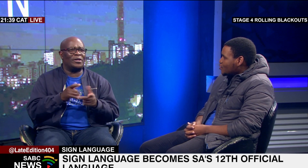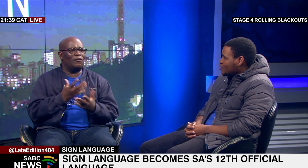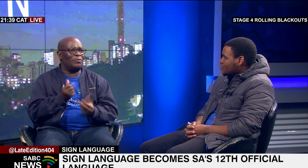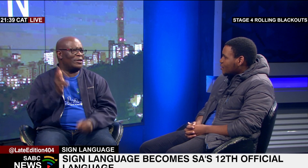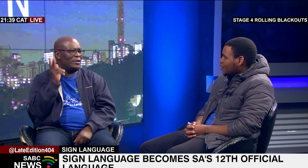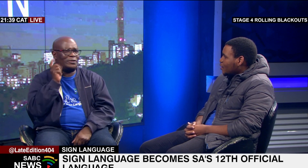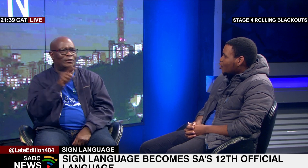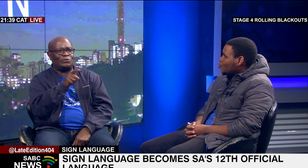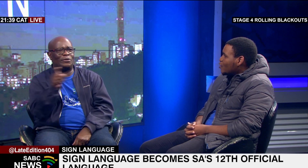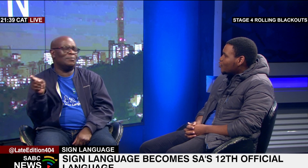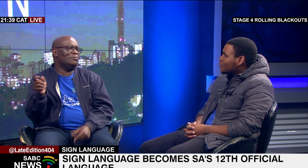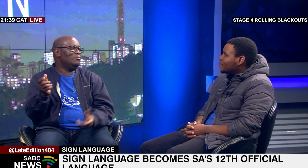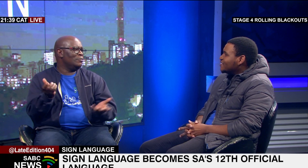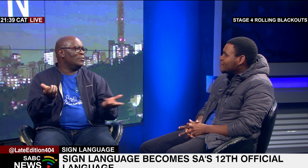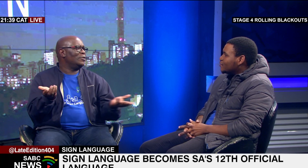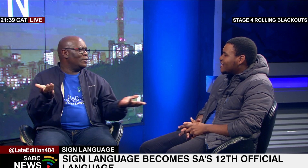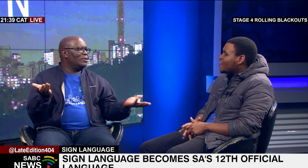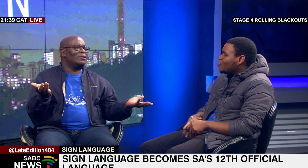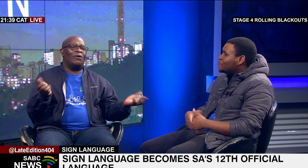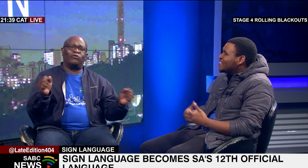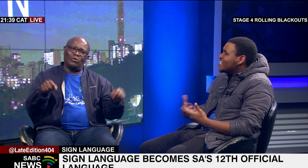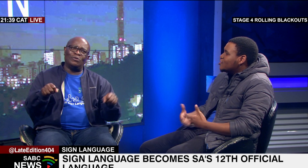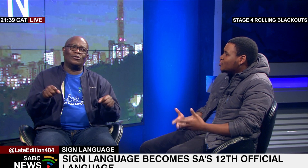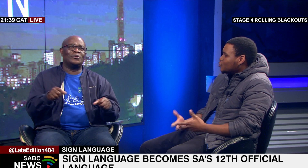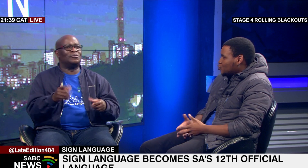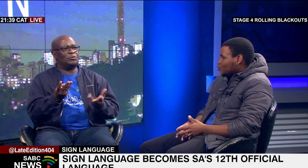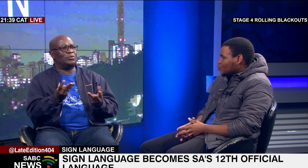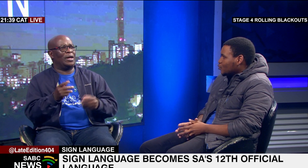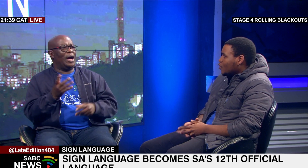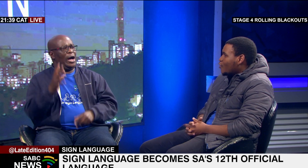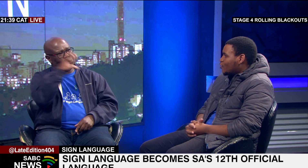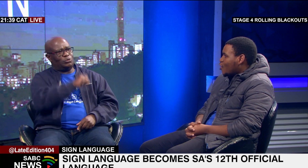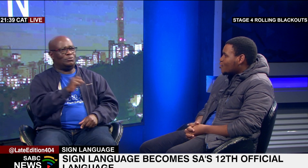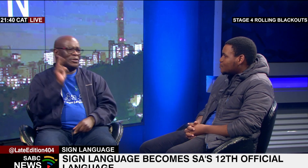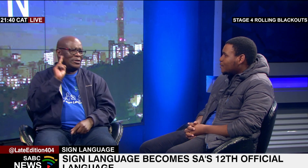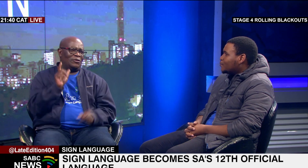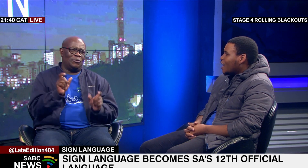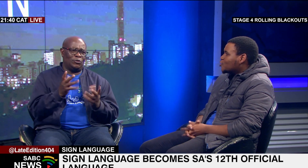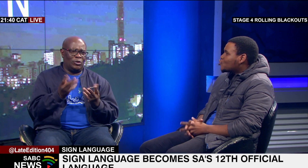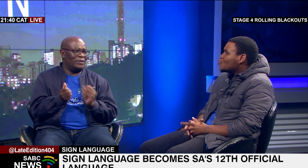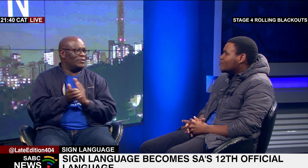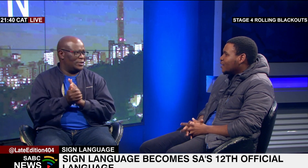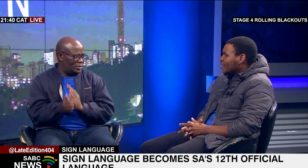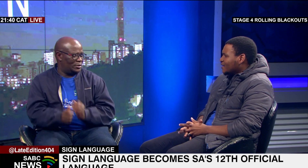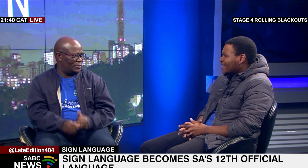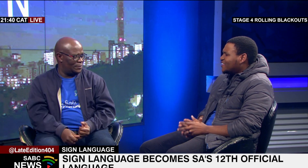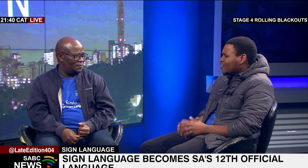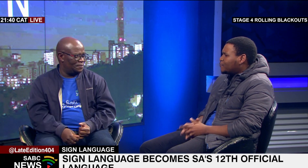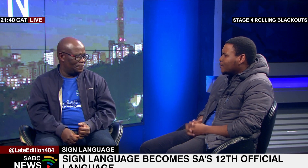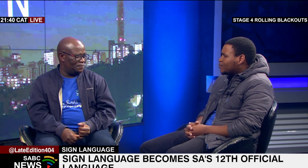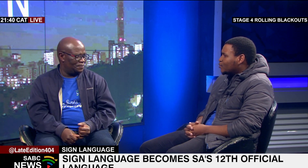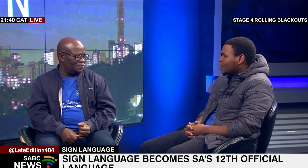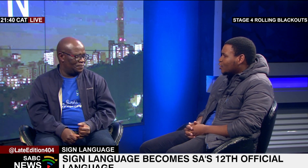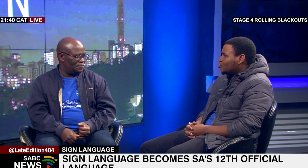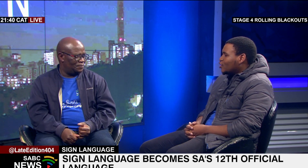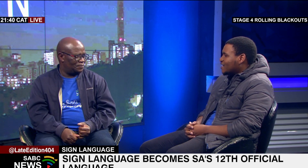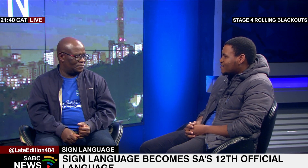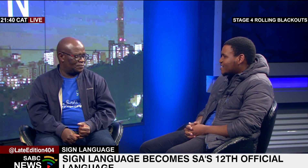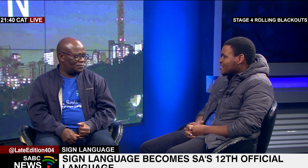because they have not been listened to, of course, people assume that deaf people do not have